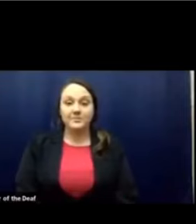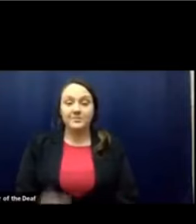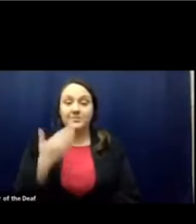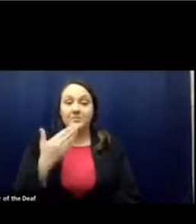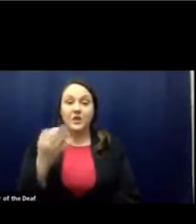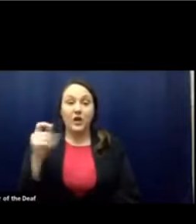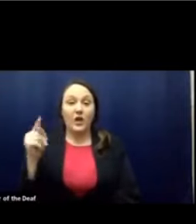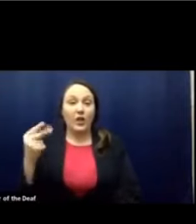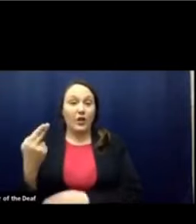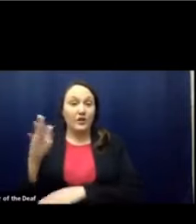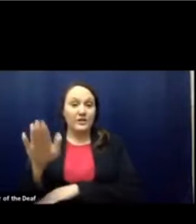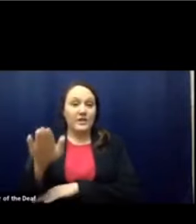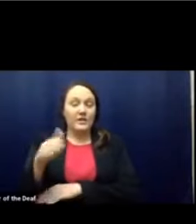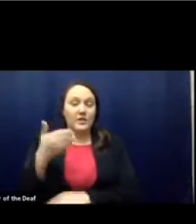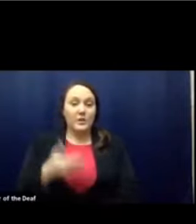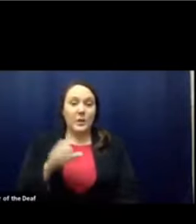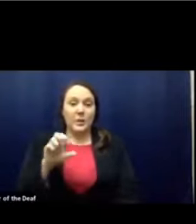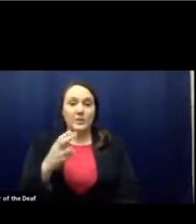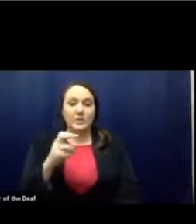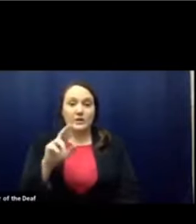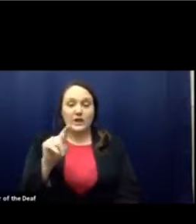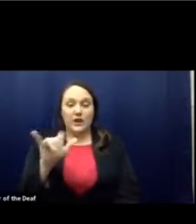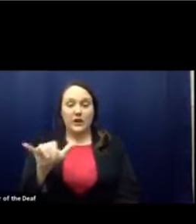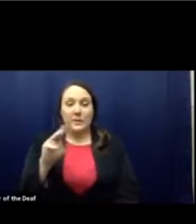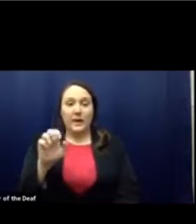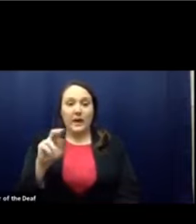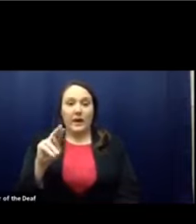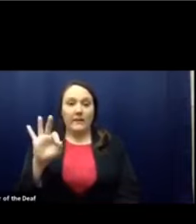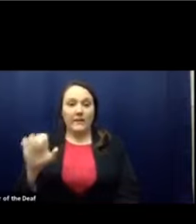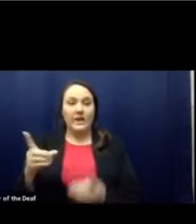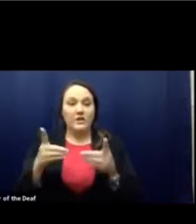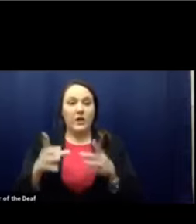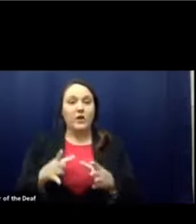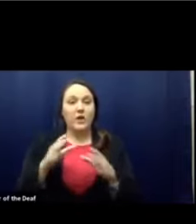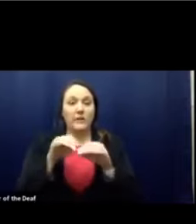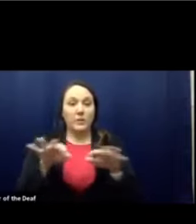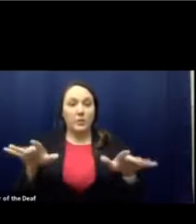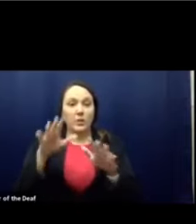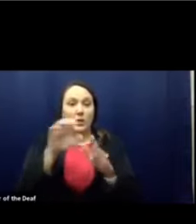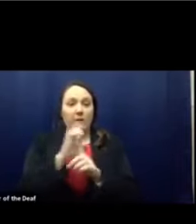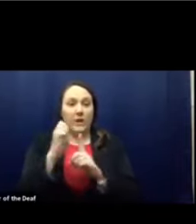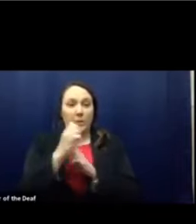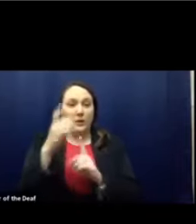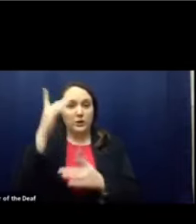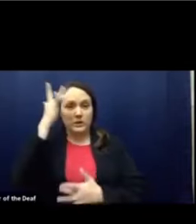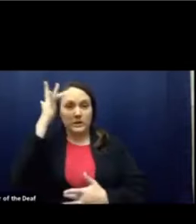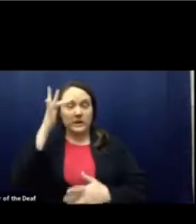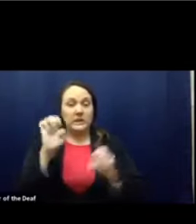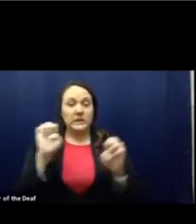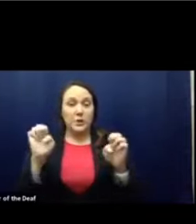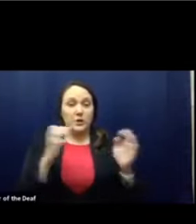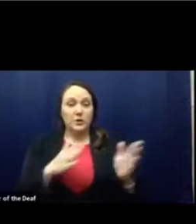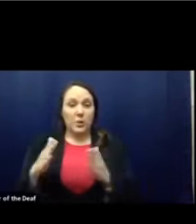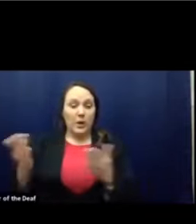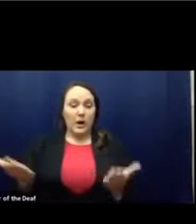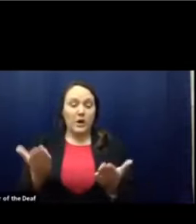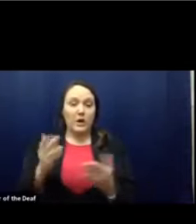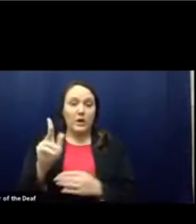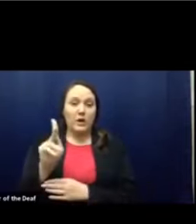Good Thursday afternoon. I'm Charity Menefee, Director of Communicable and Environmental Disease and Emergency Preparedness here at Knox County Health